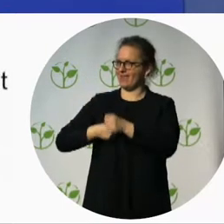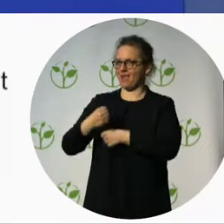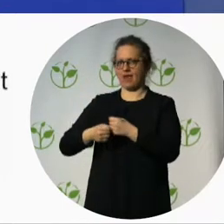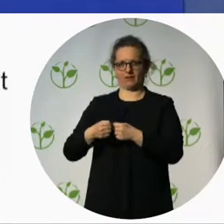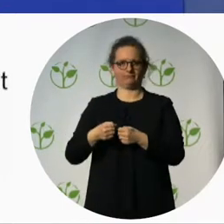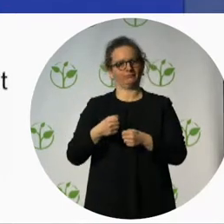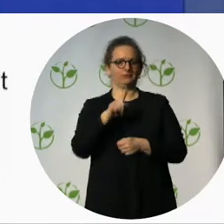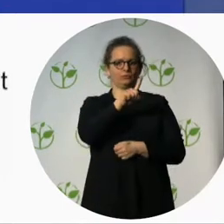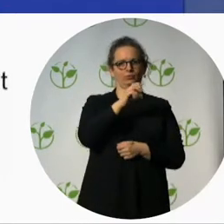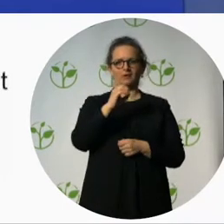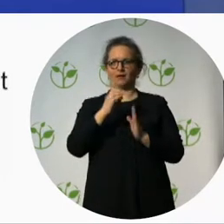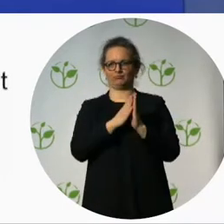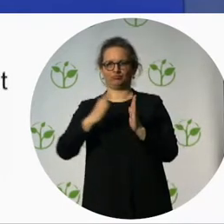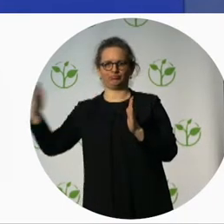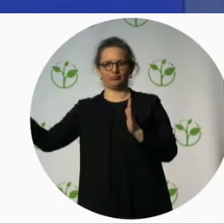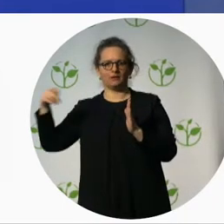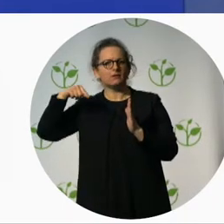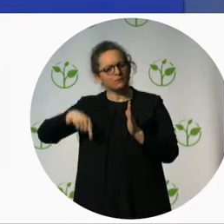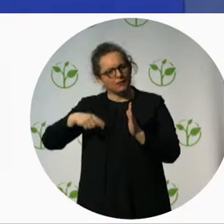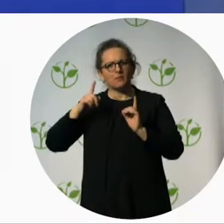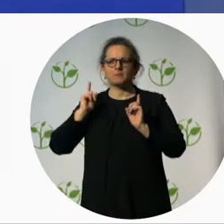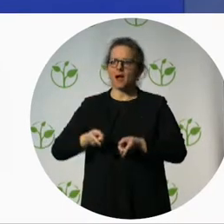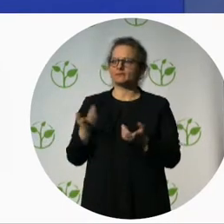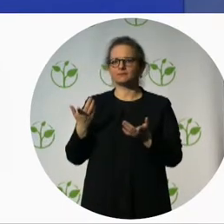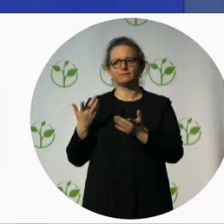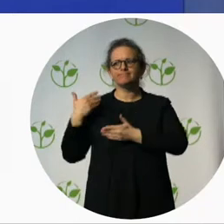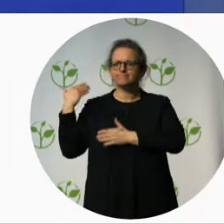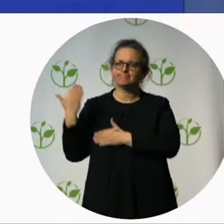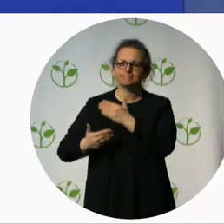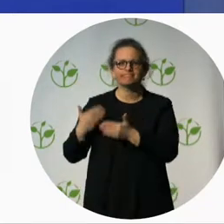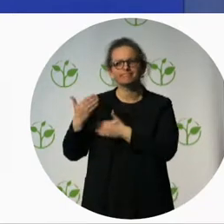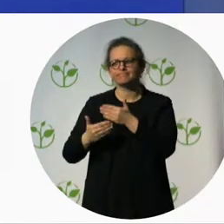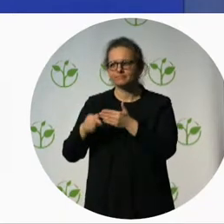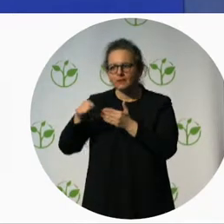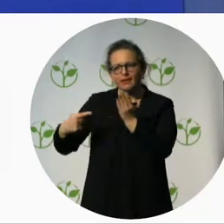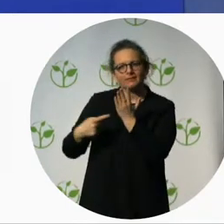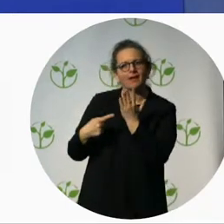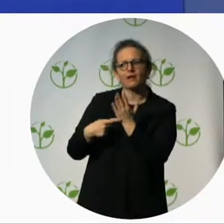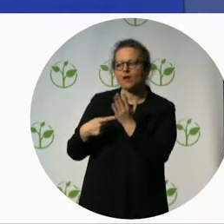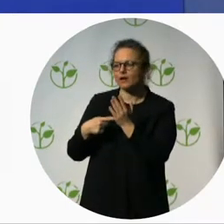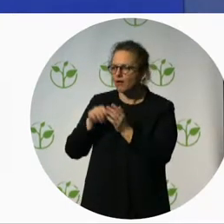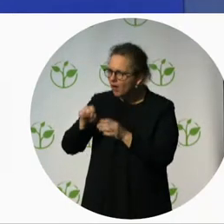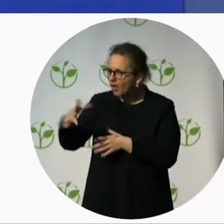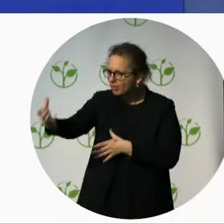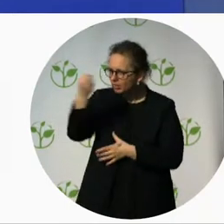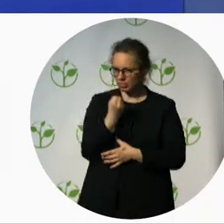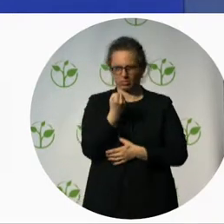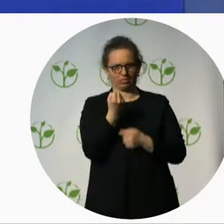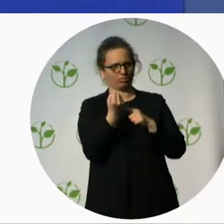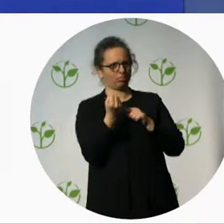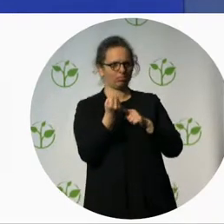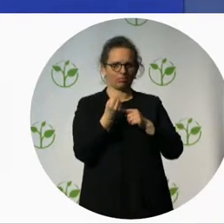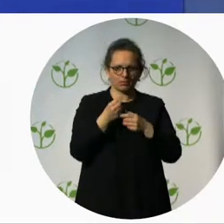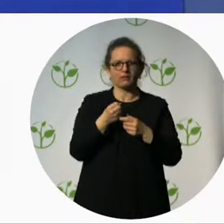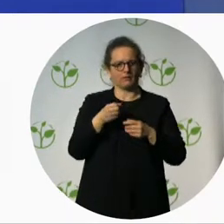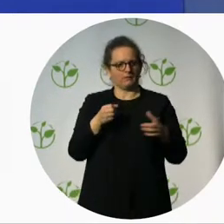in our societies. But let me give you the numbers, because in numbers we talk, when